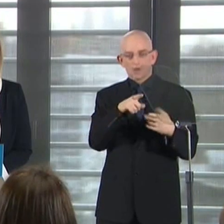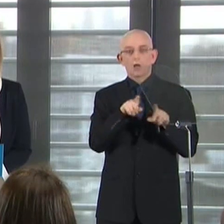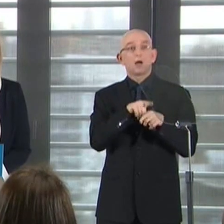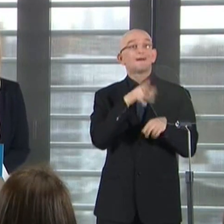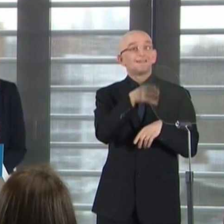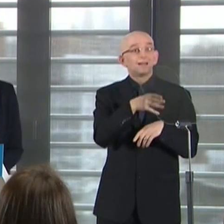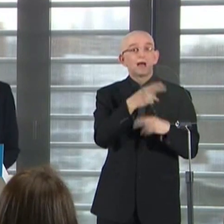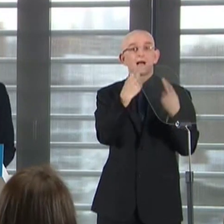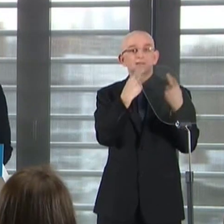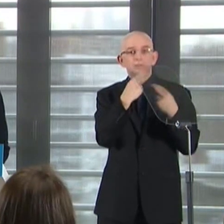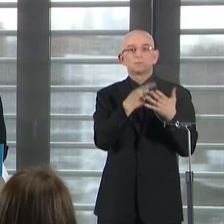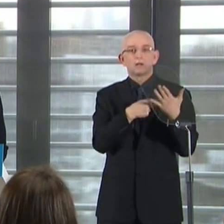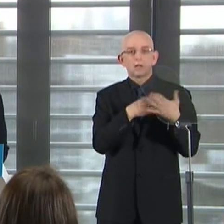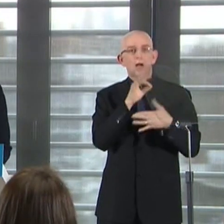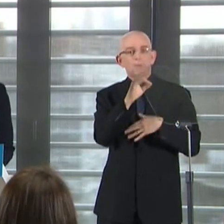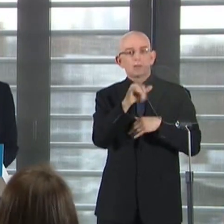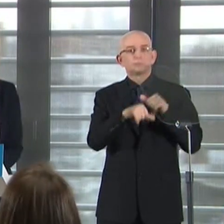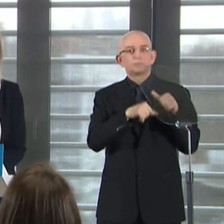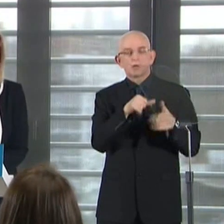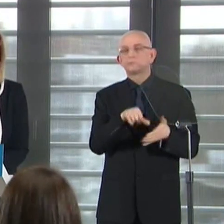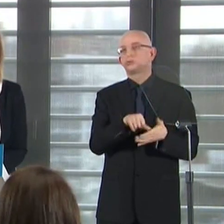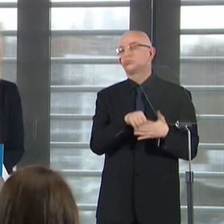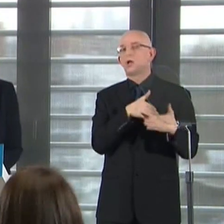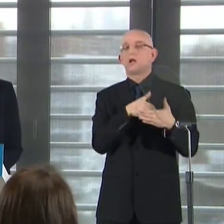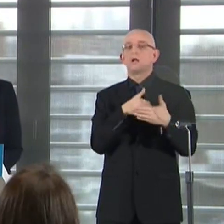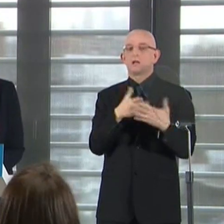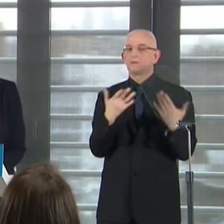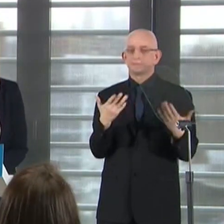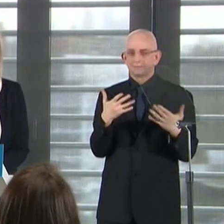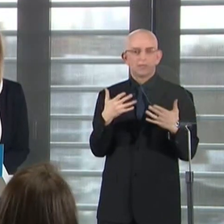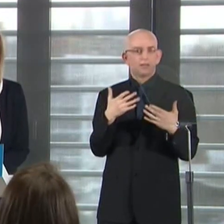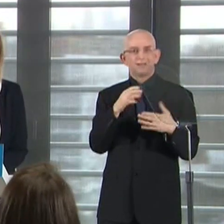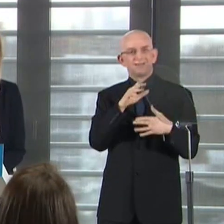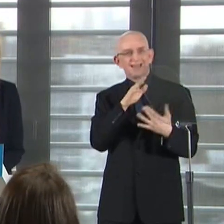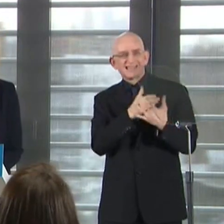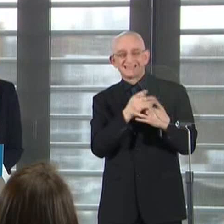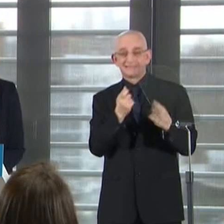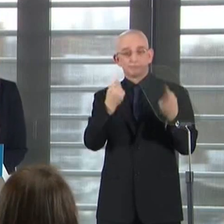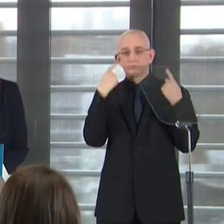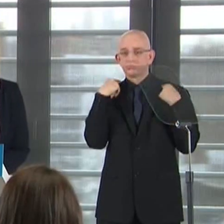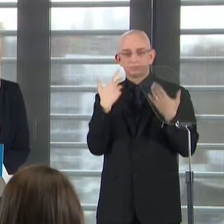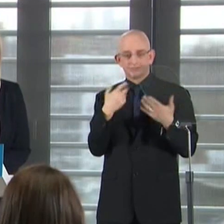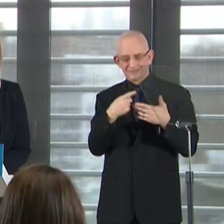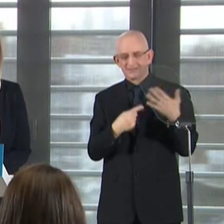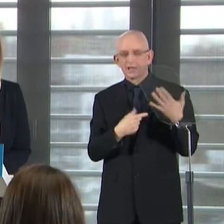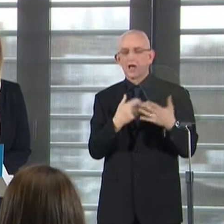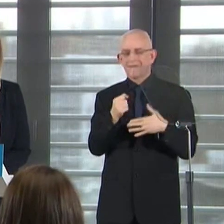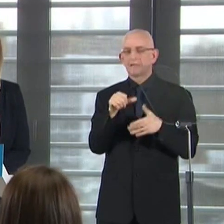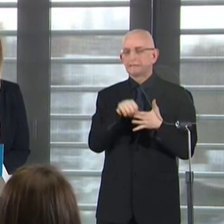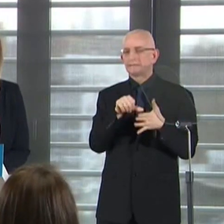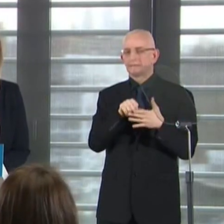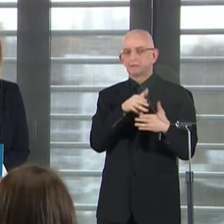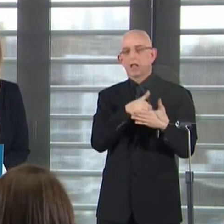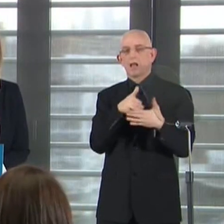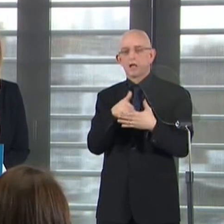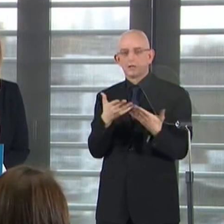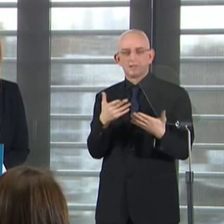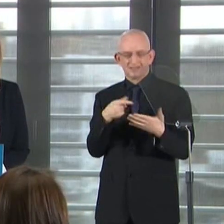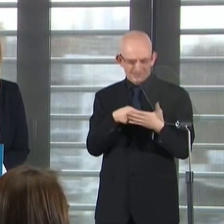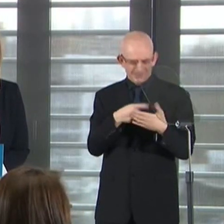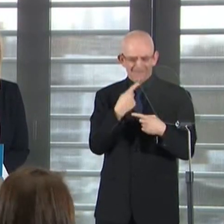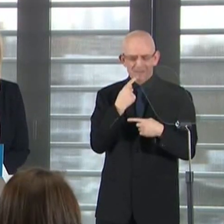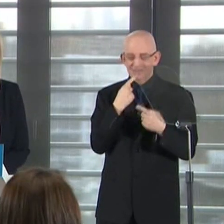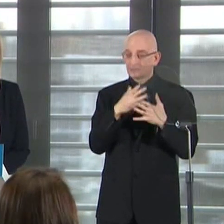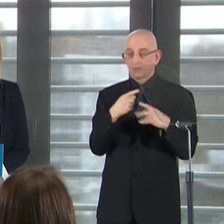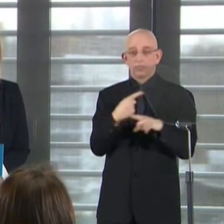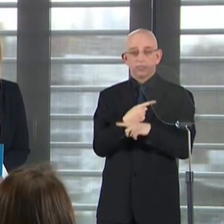process. We are being told that it's not very accessible and that there are multiple difficulties in wrong information, forms,